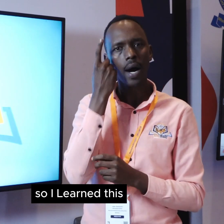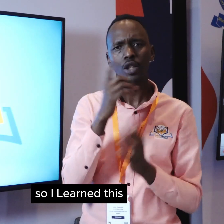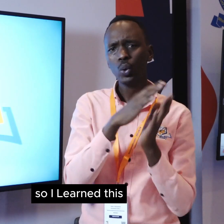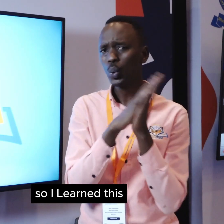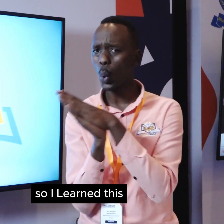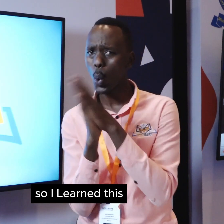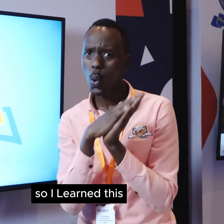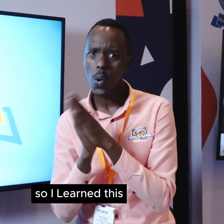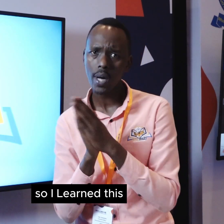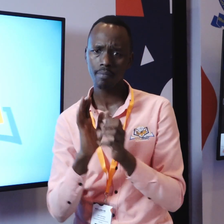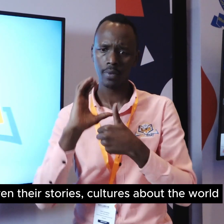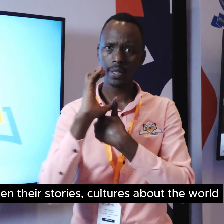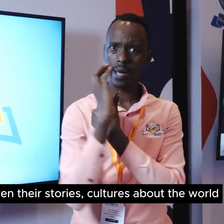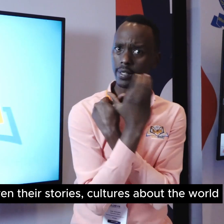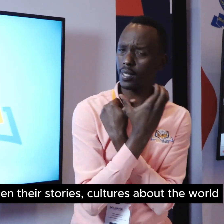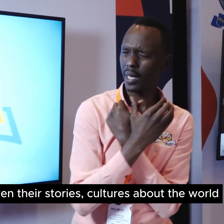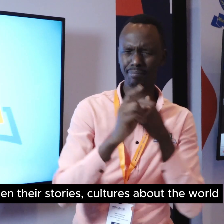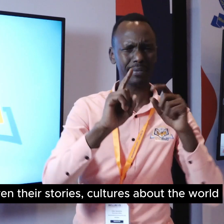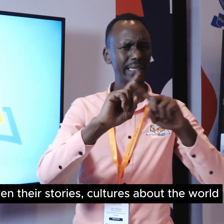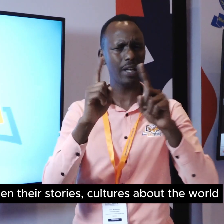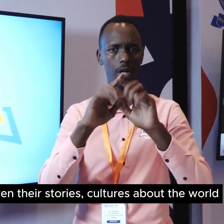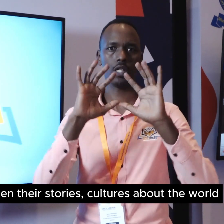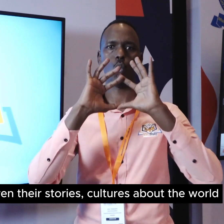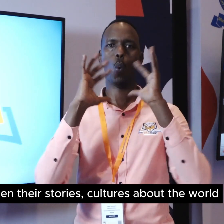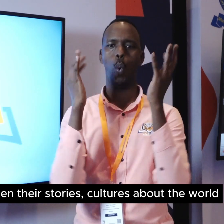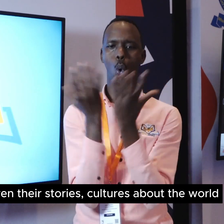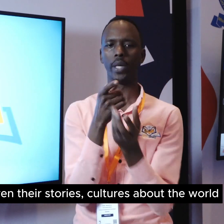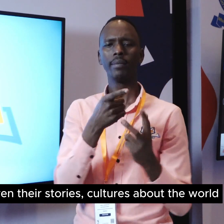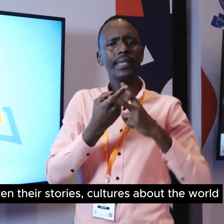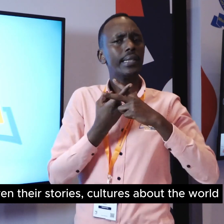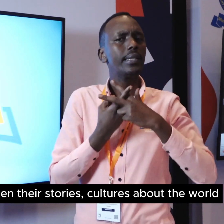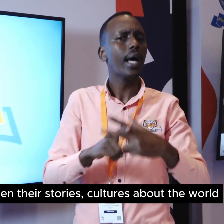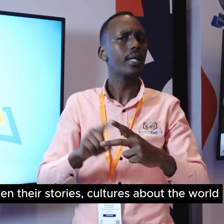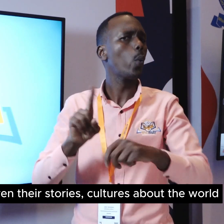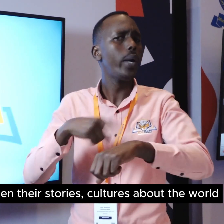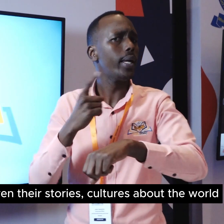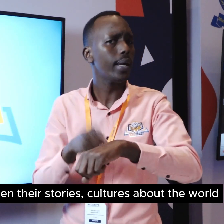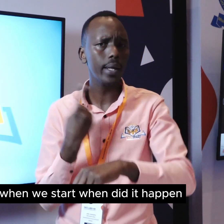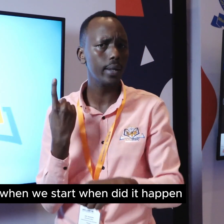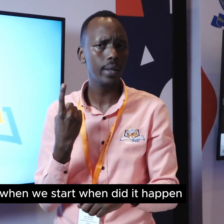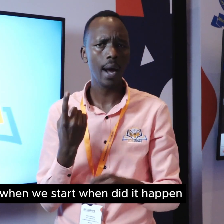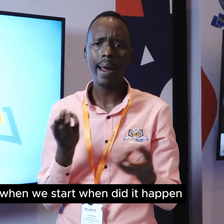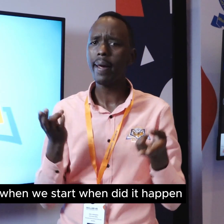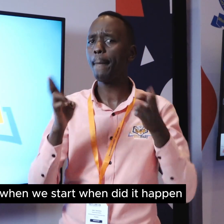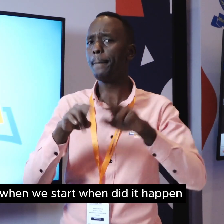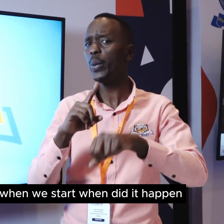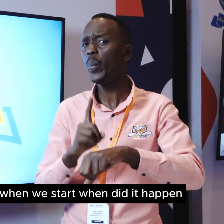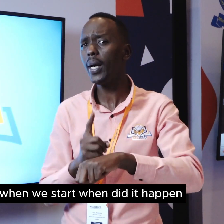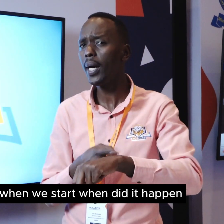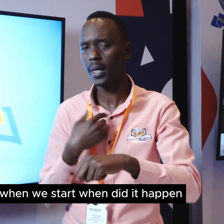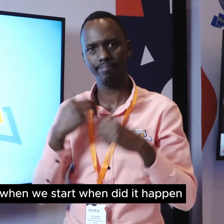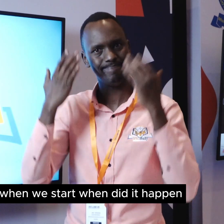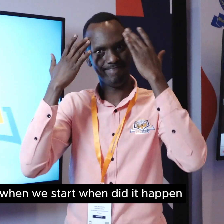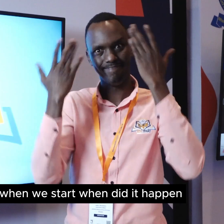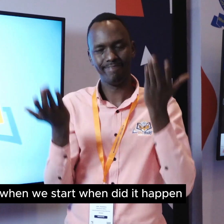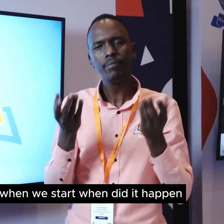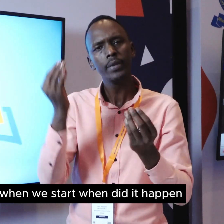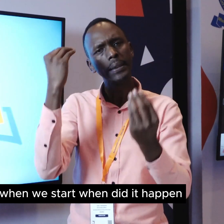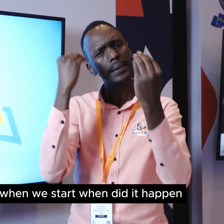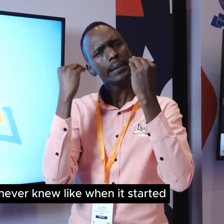learned this, and also even the stories, cultures about the world. And when did this start? When did it happen? I